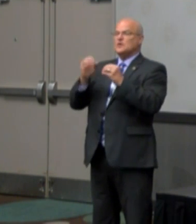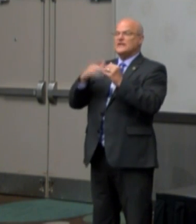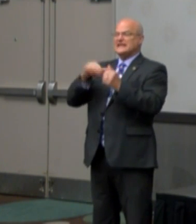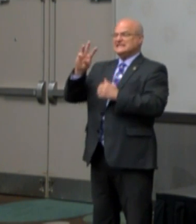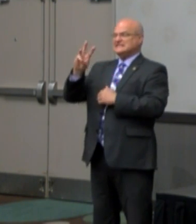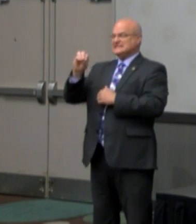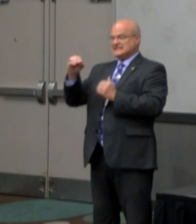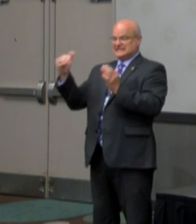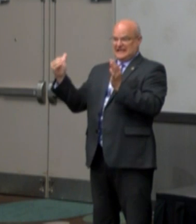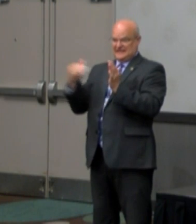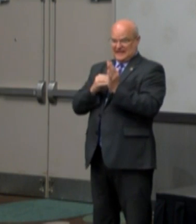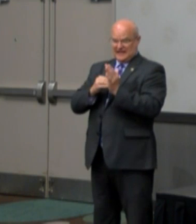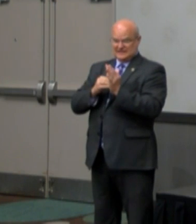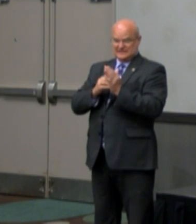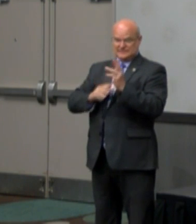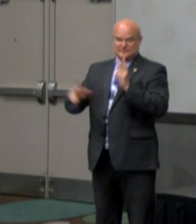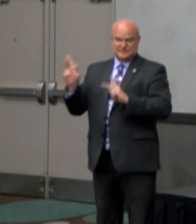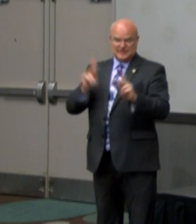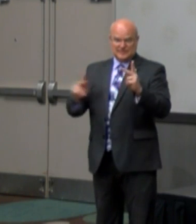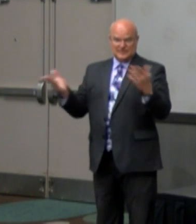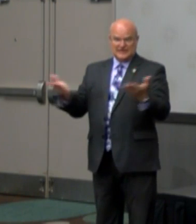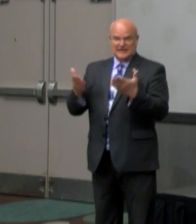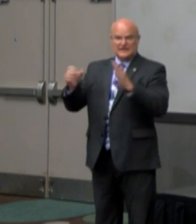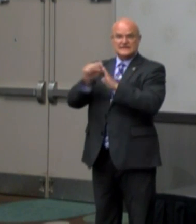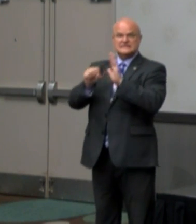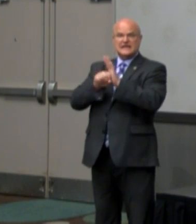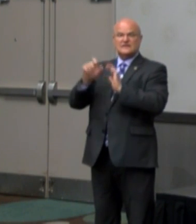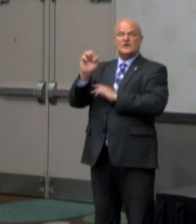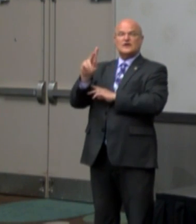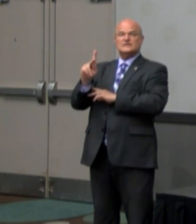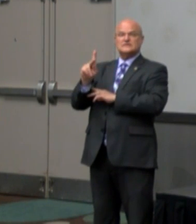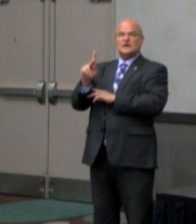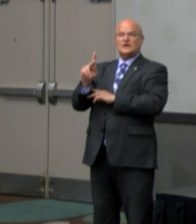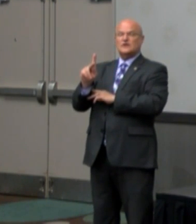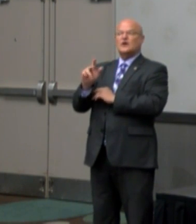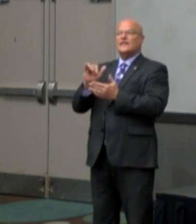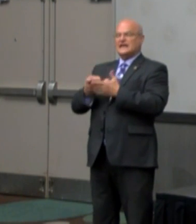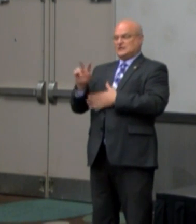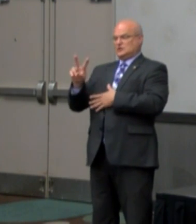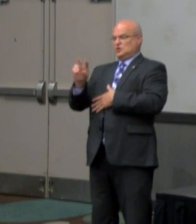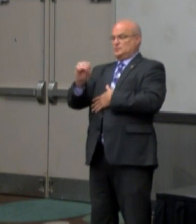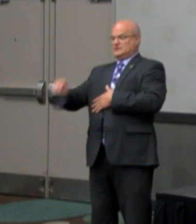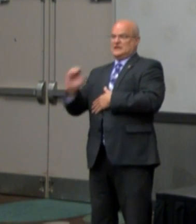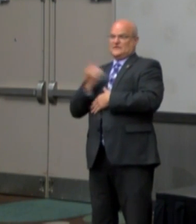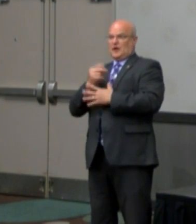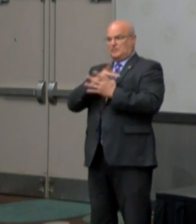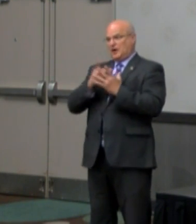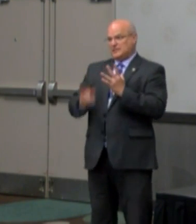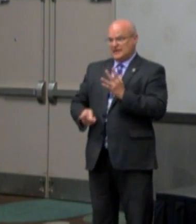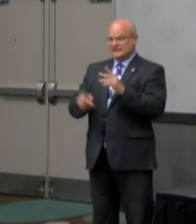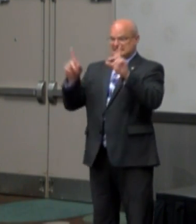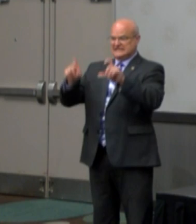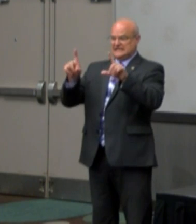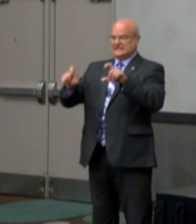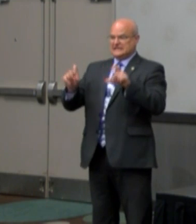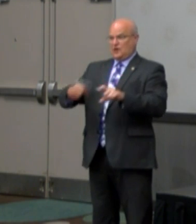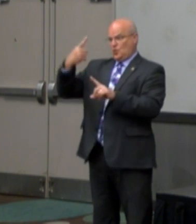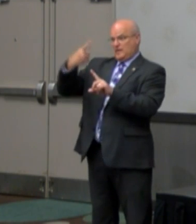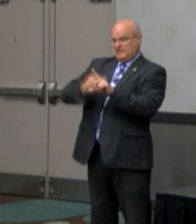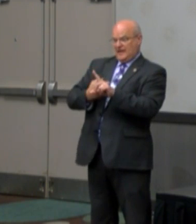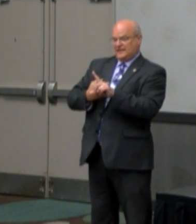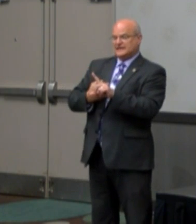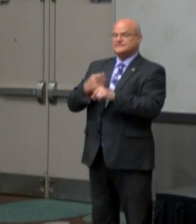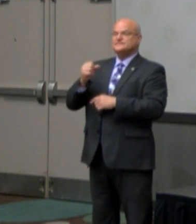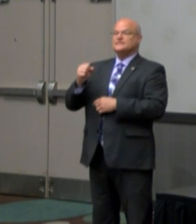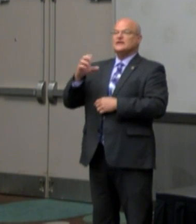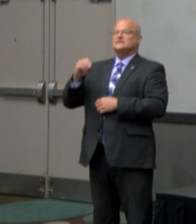60,000 cases here in the state of Arkansas, which is 2% of our population being done in 1 month.